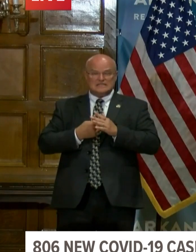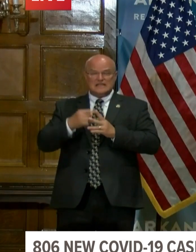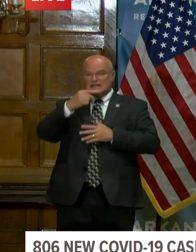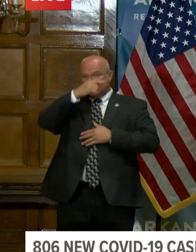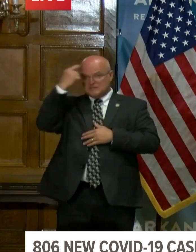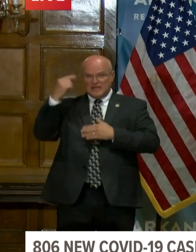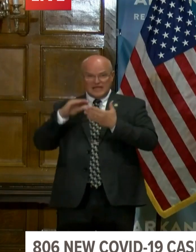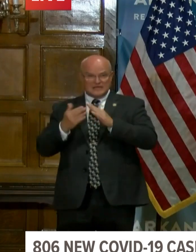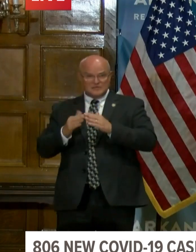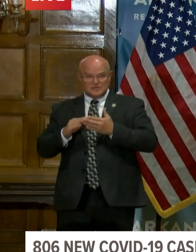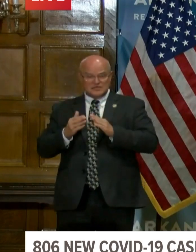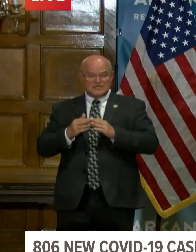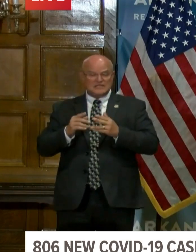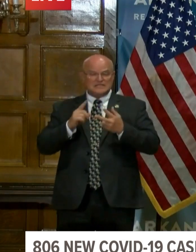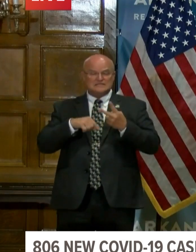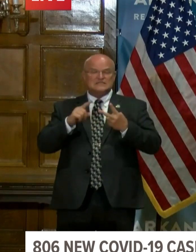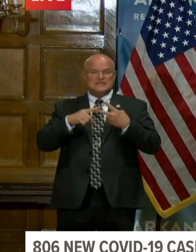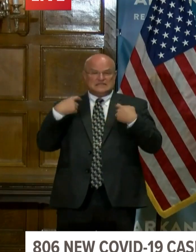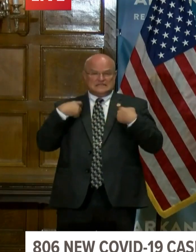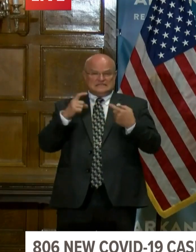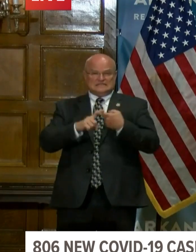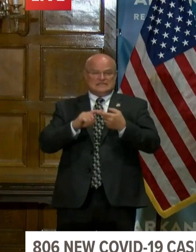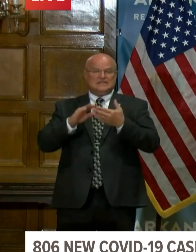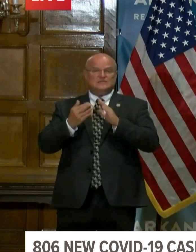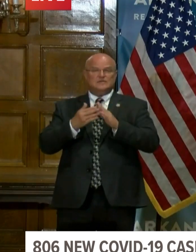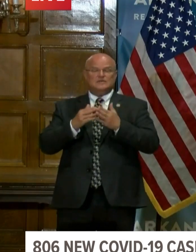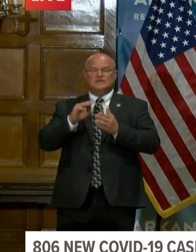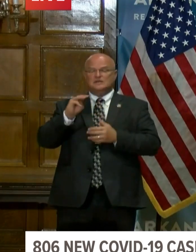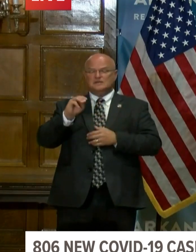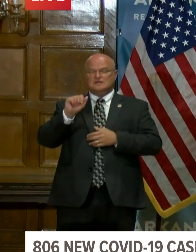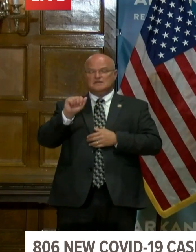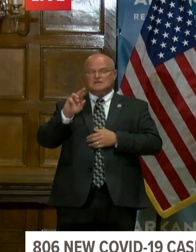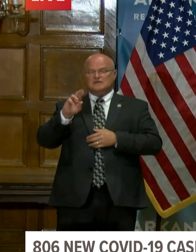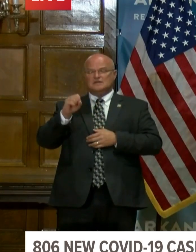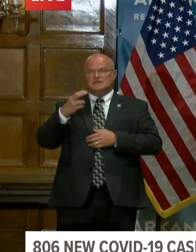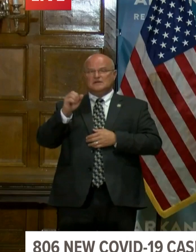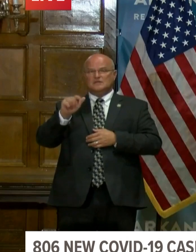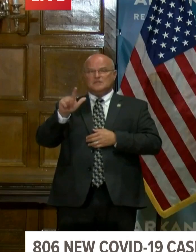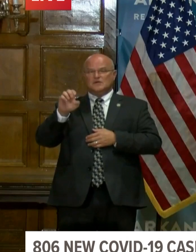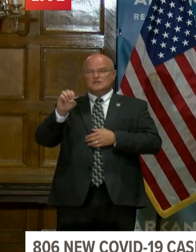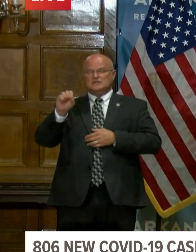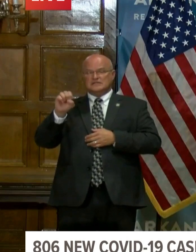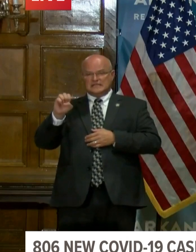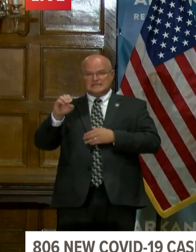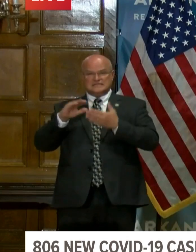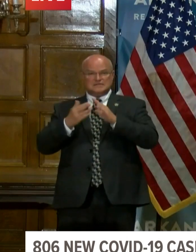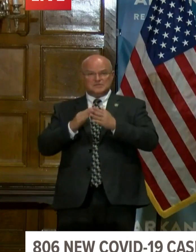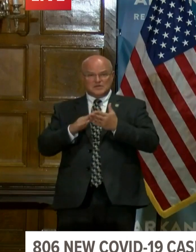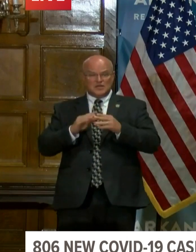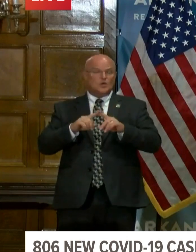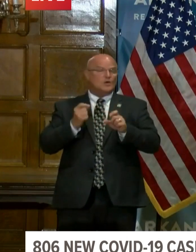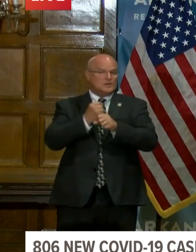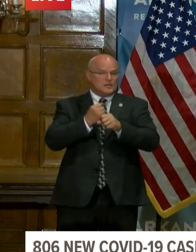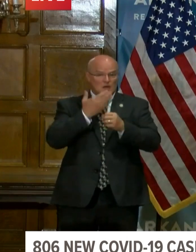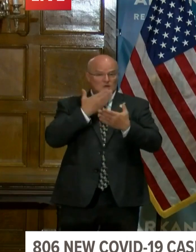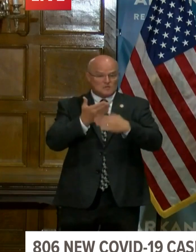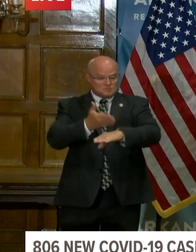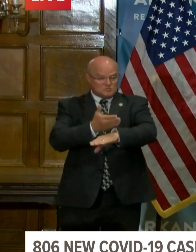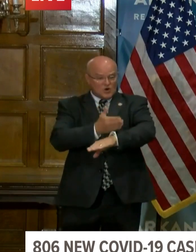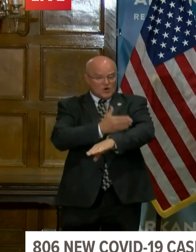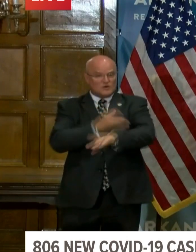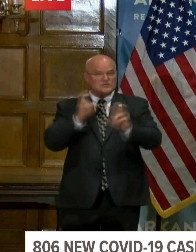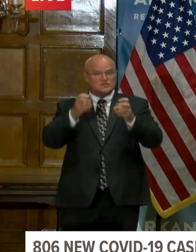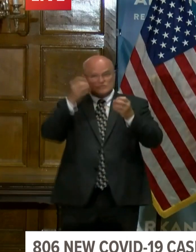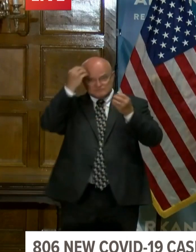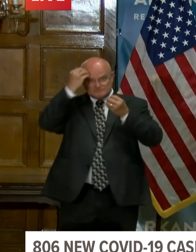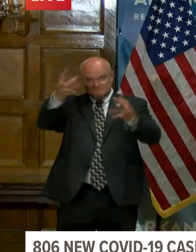American communities, our Latino communities, our Marshallese communities. And although we had made some good progress in terms